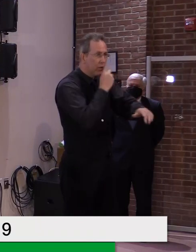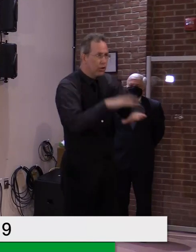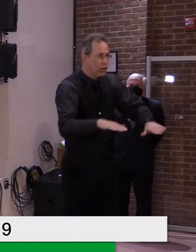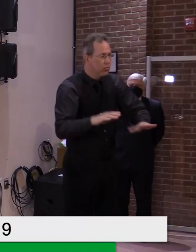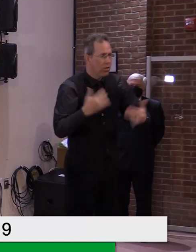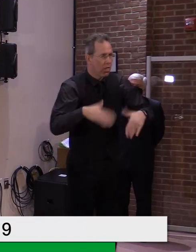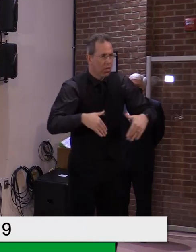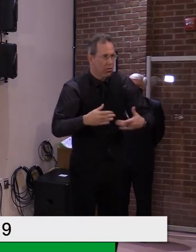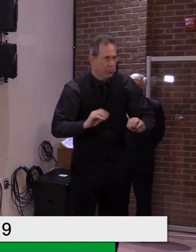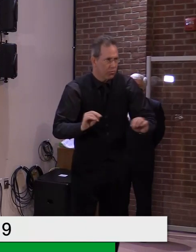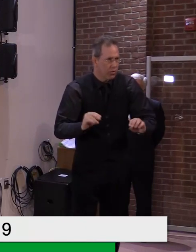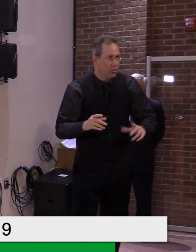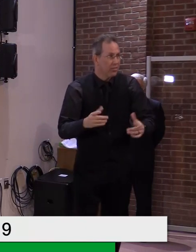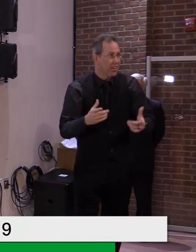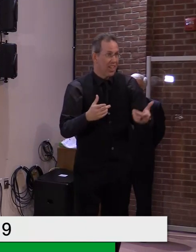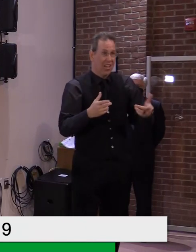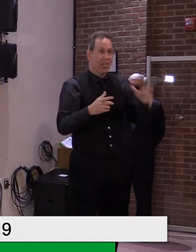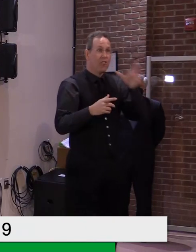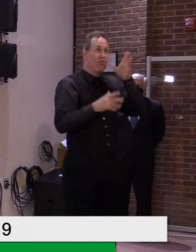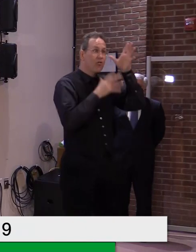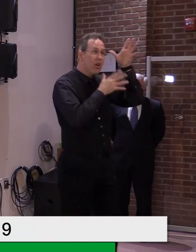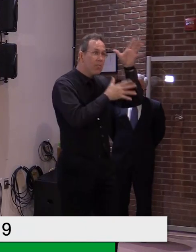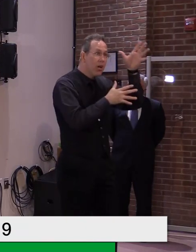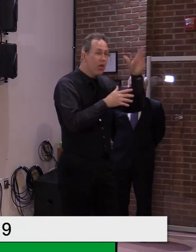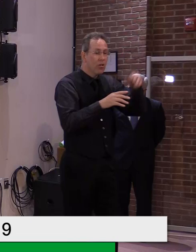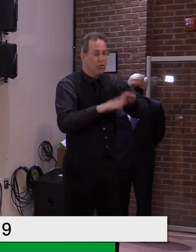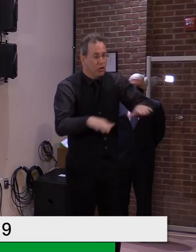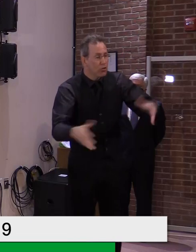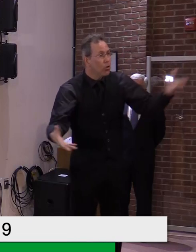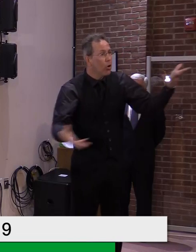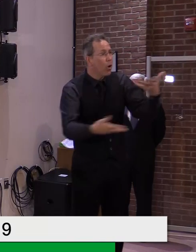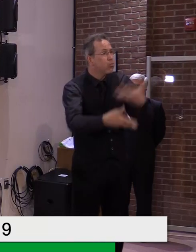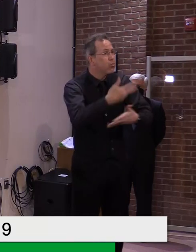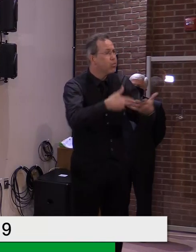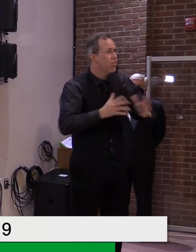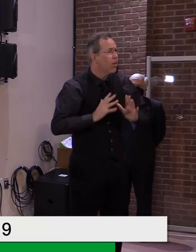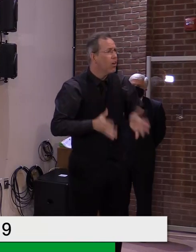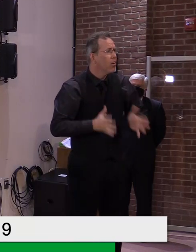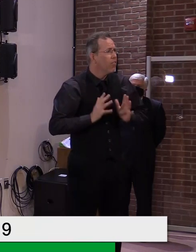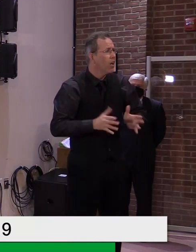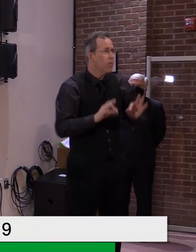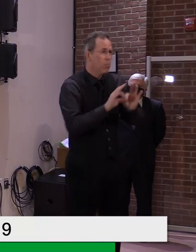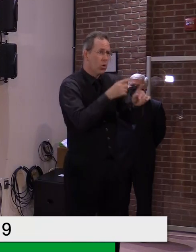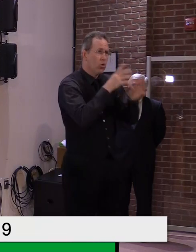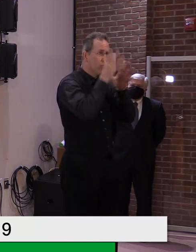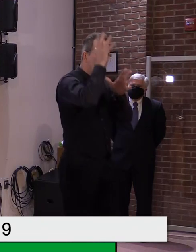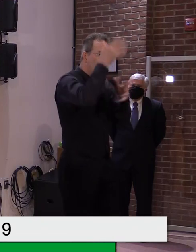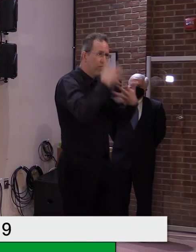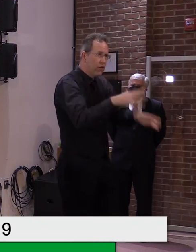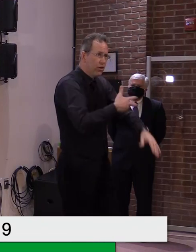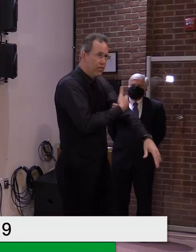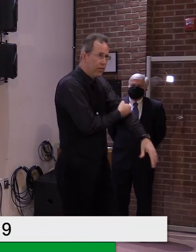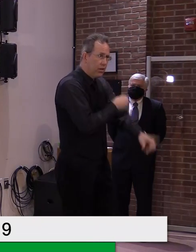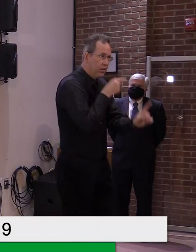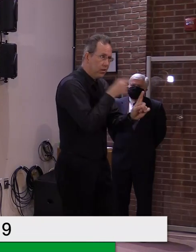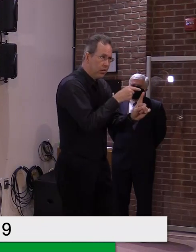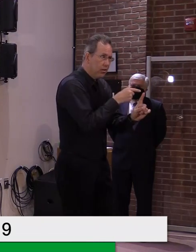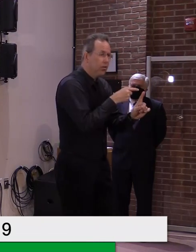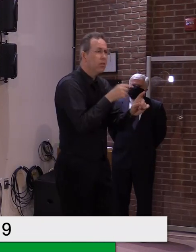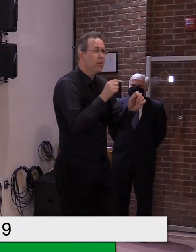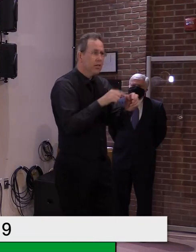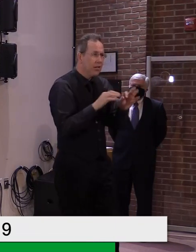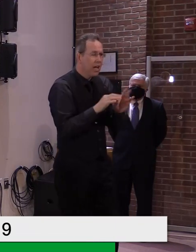fine, and those have been permissible through the guidance to date and should continue. Again,